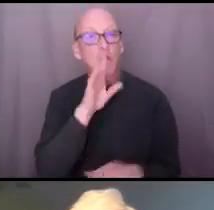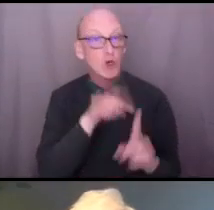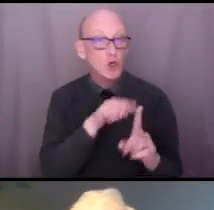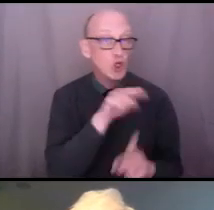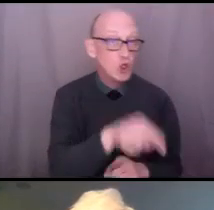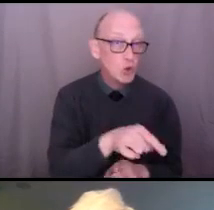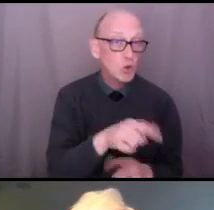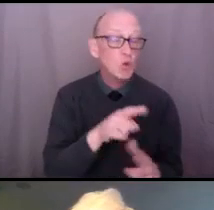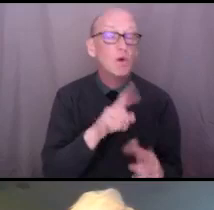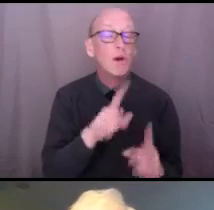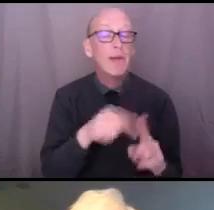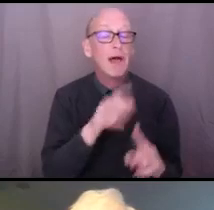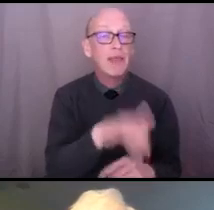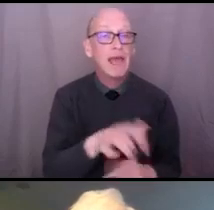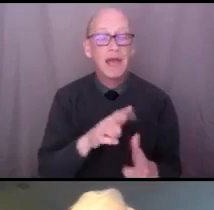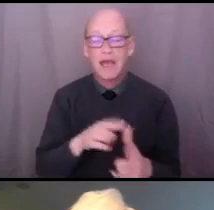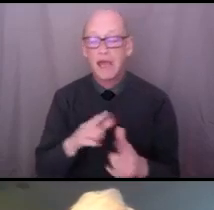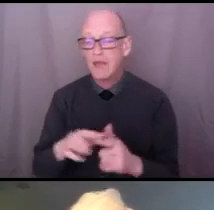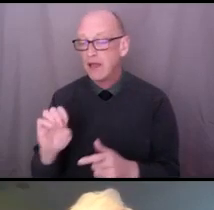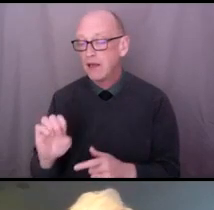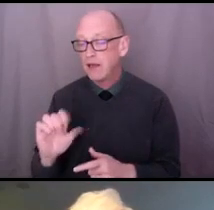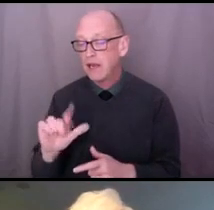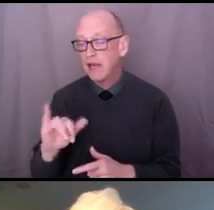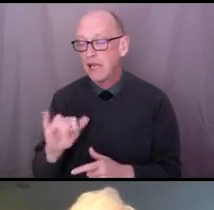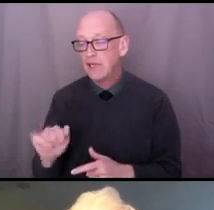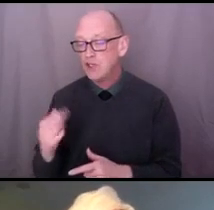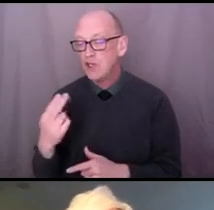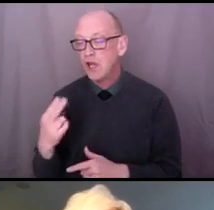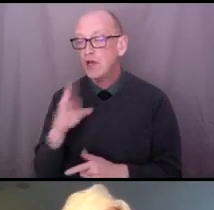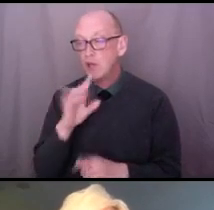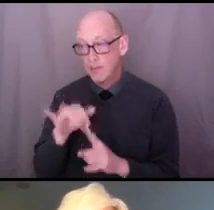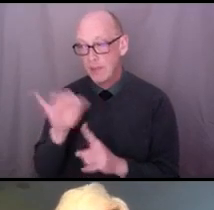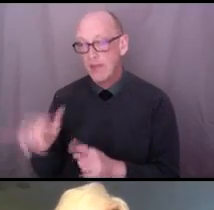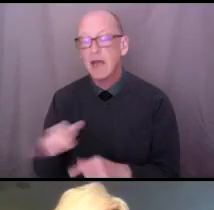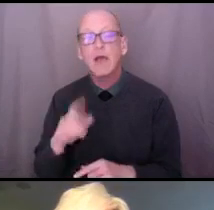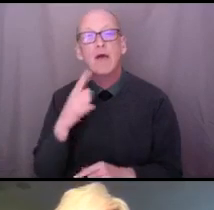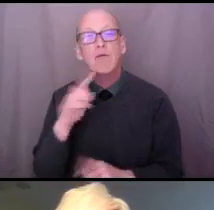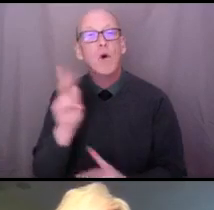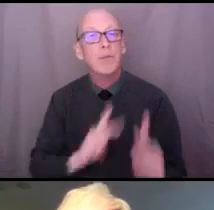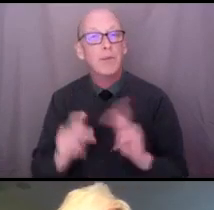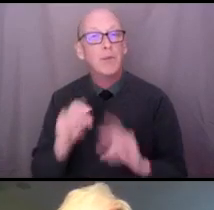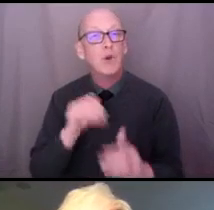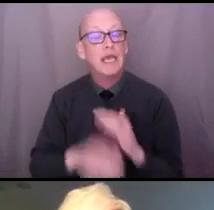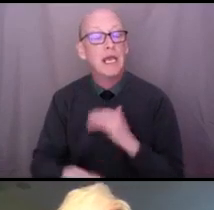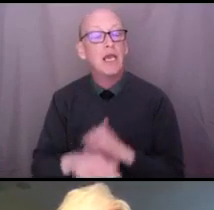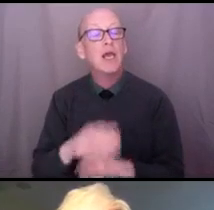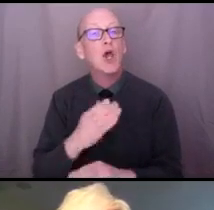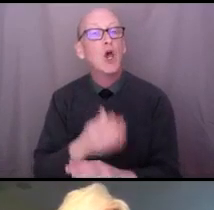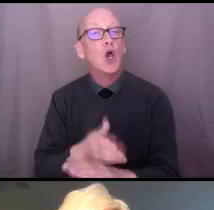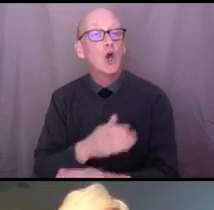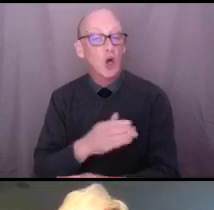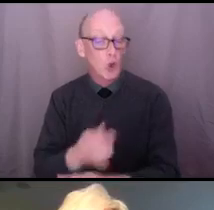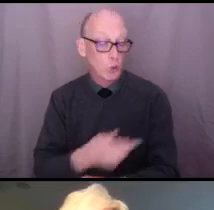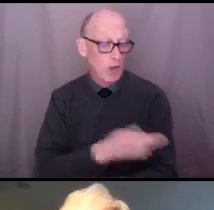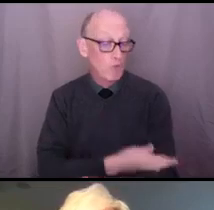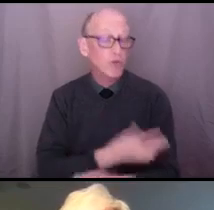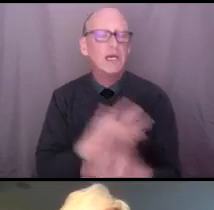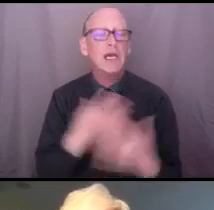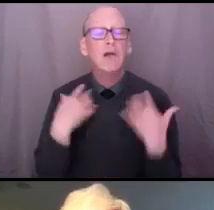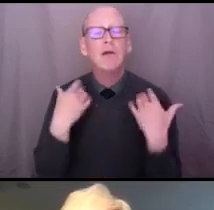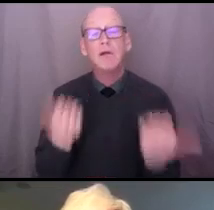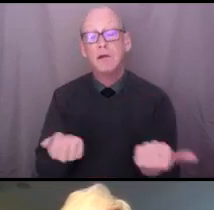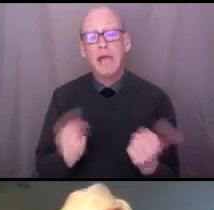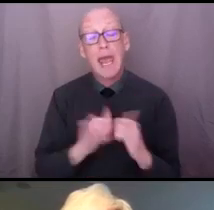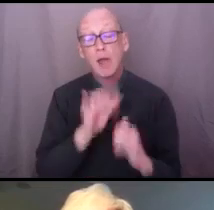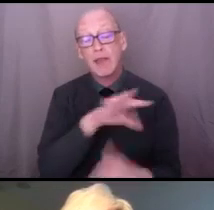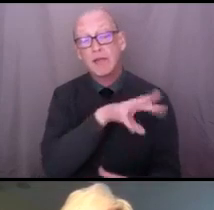into the conversation also to talk about folks in recovery and how that may play a part in